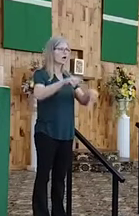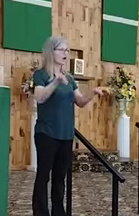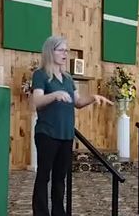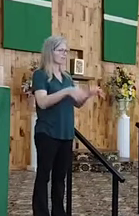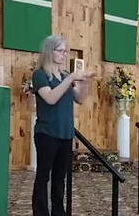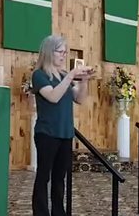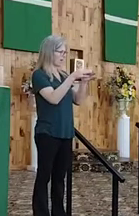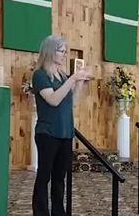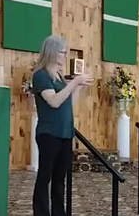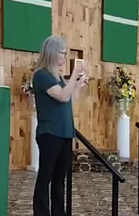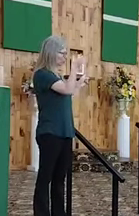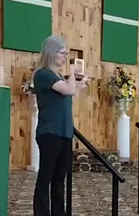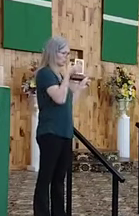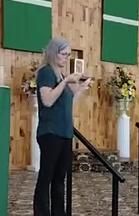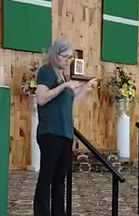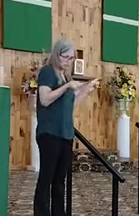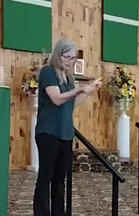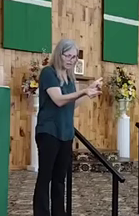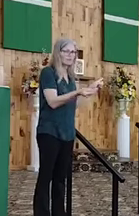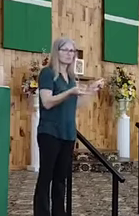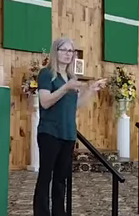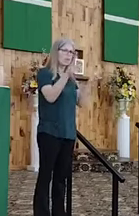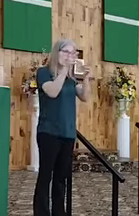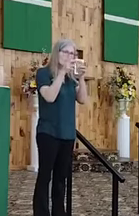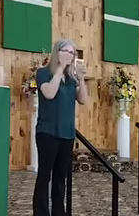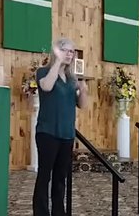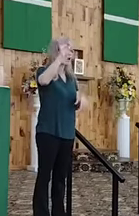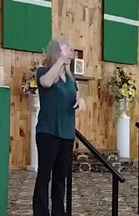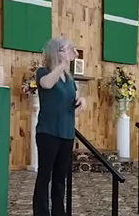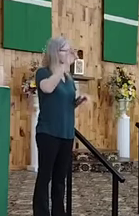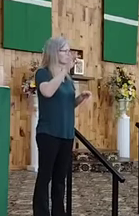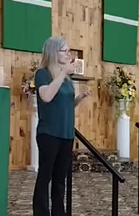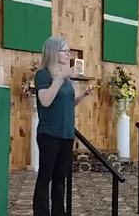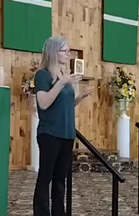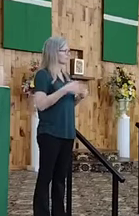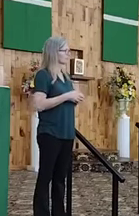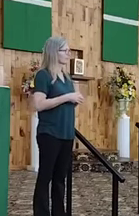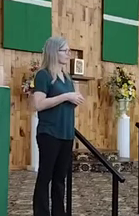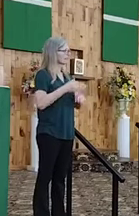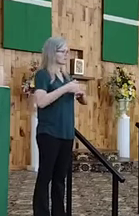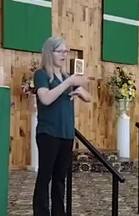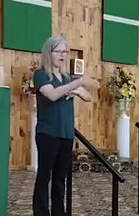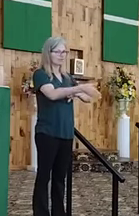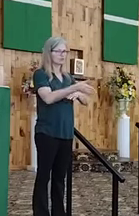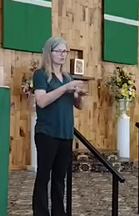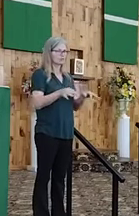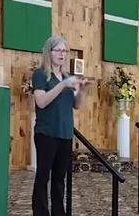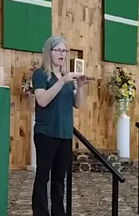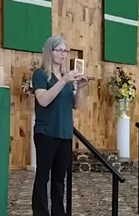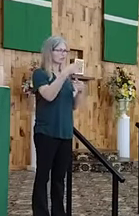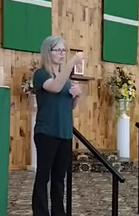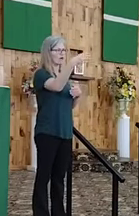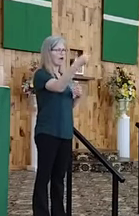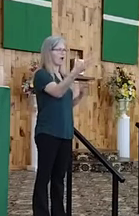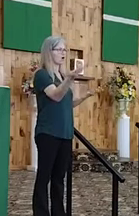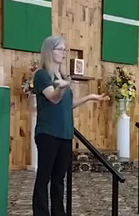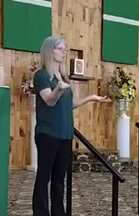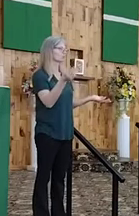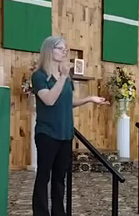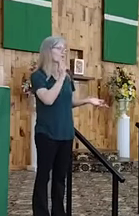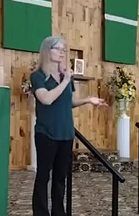are fed on the Eucharist, you get a good homily, and after Mass, and that's okay. And after Mass, you go to the diner for nice